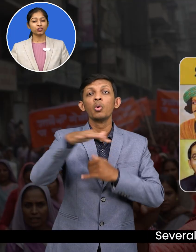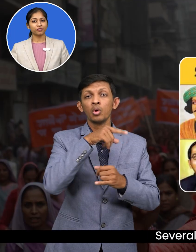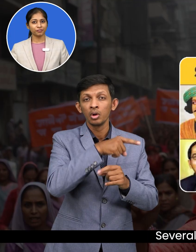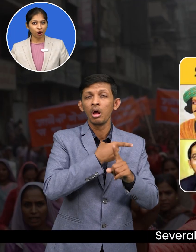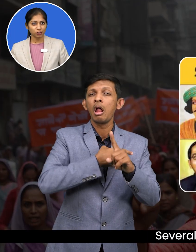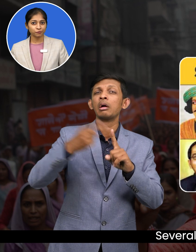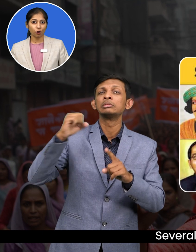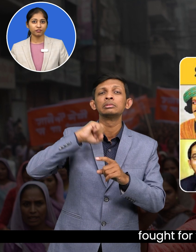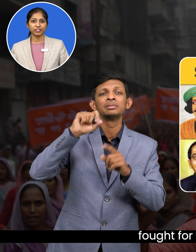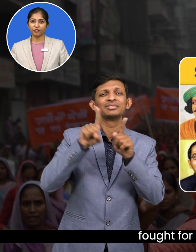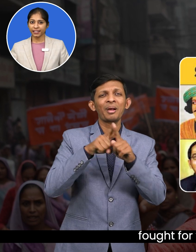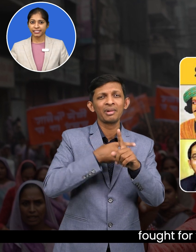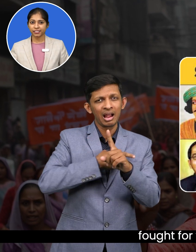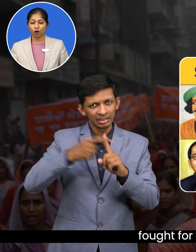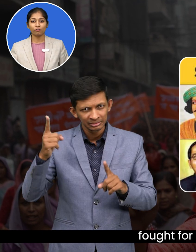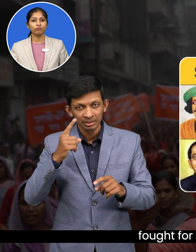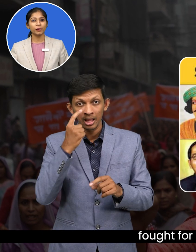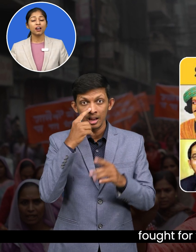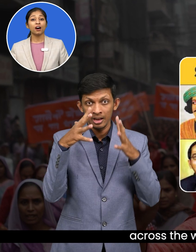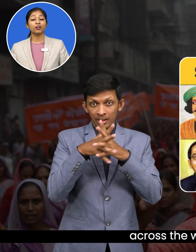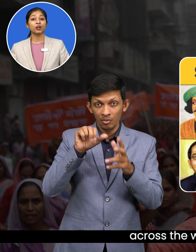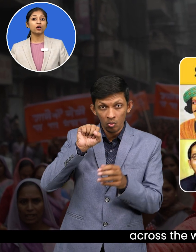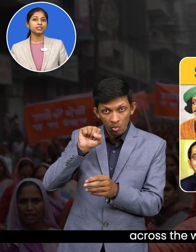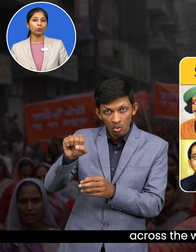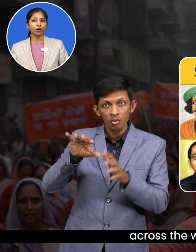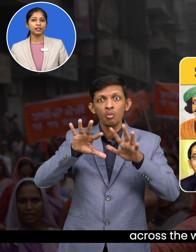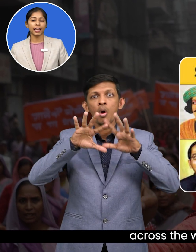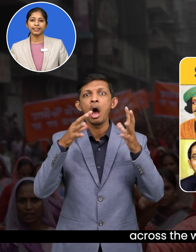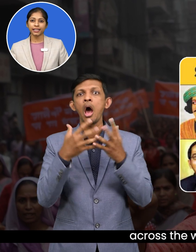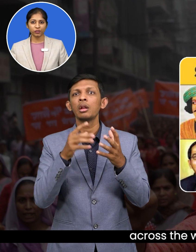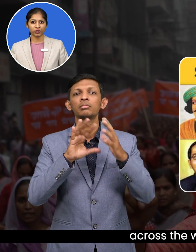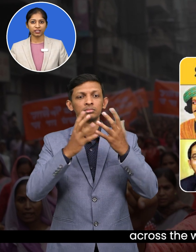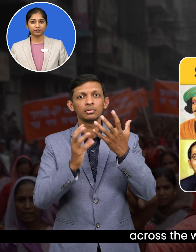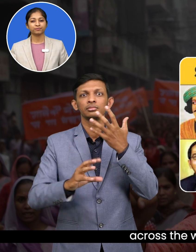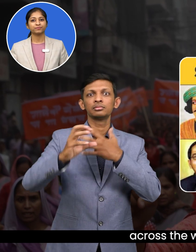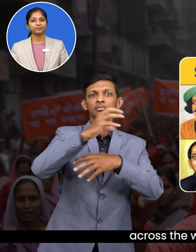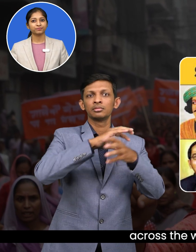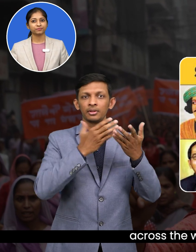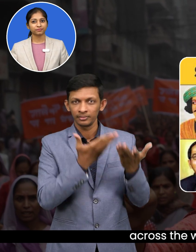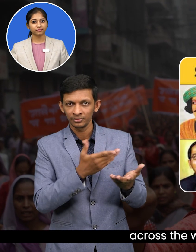Several social reformers fought for the rights of women across the world and the country.